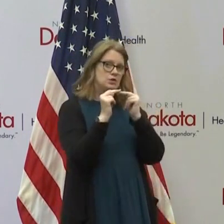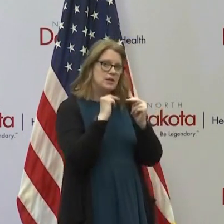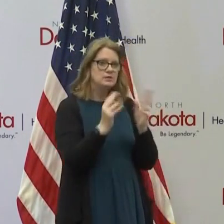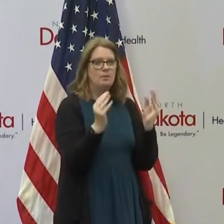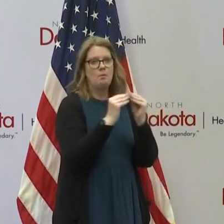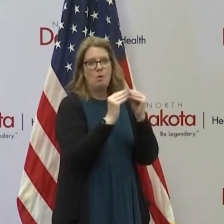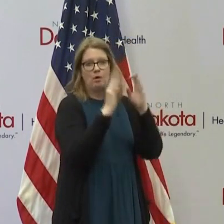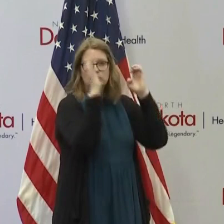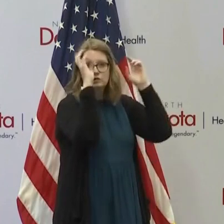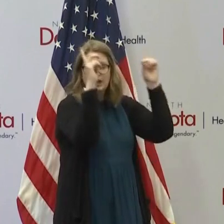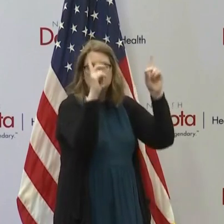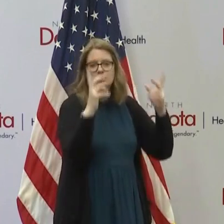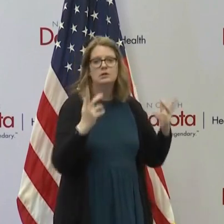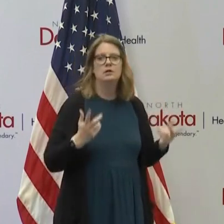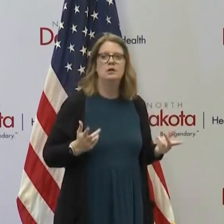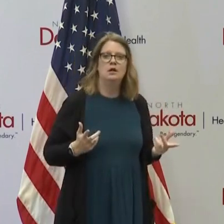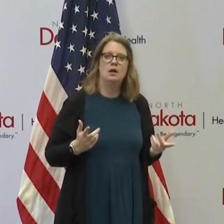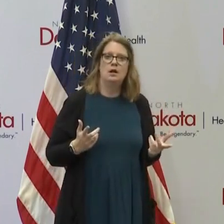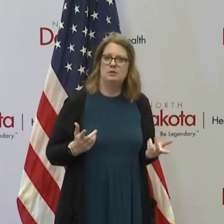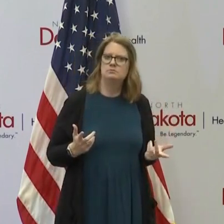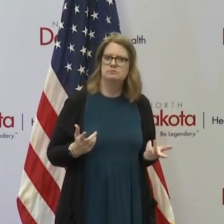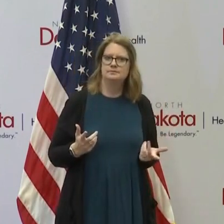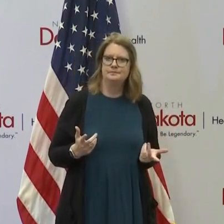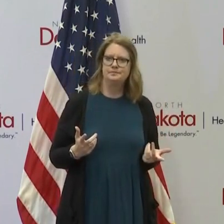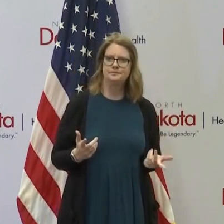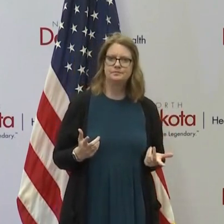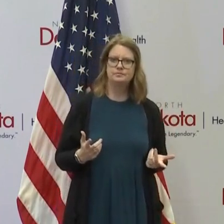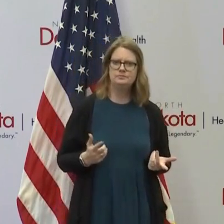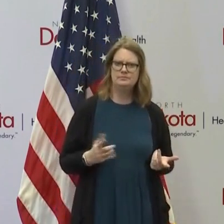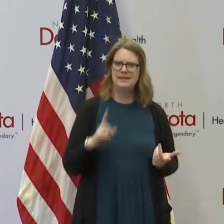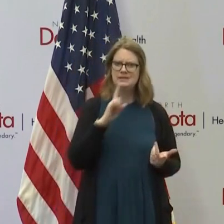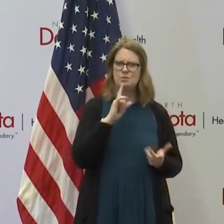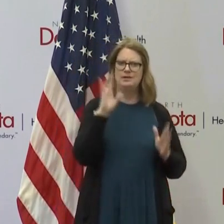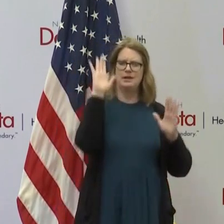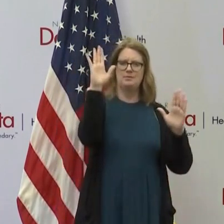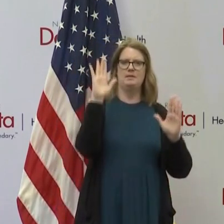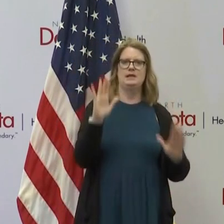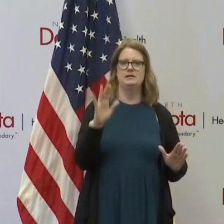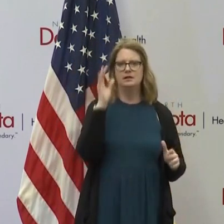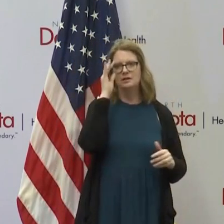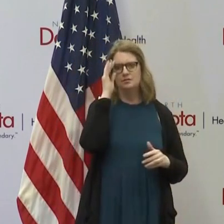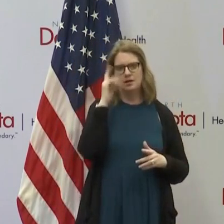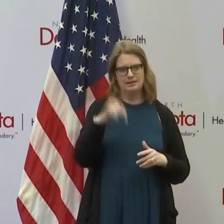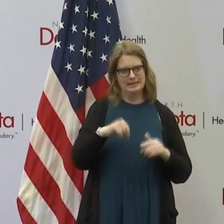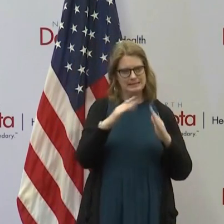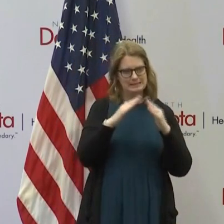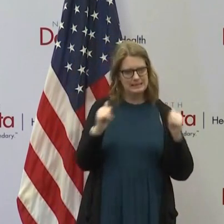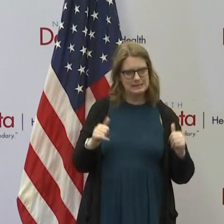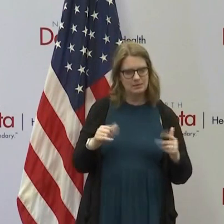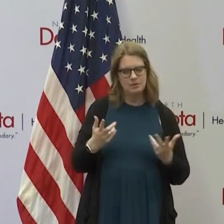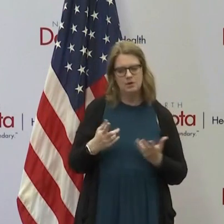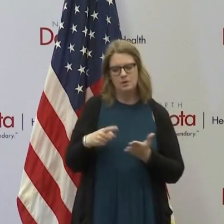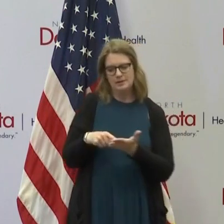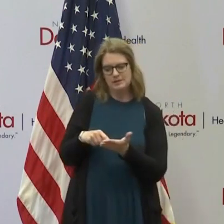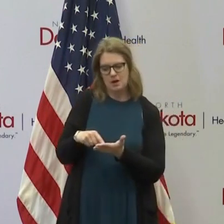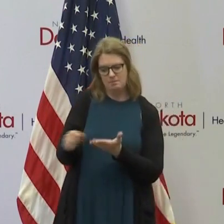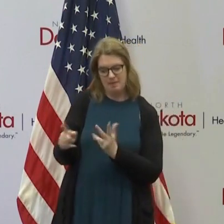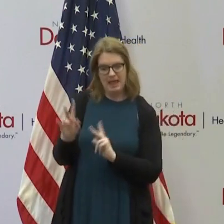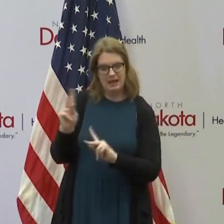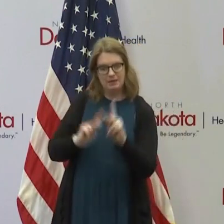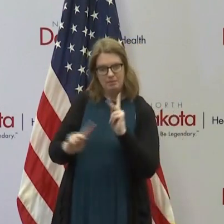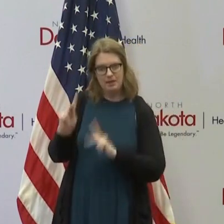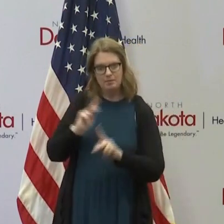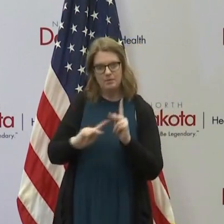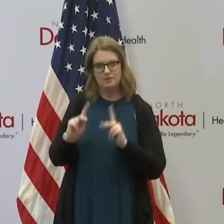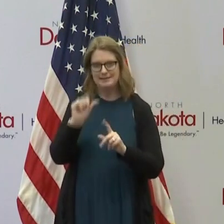have more education, and I think that's the beautiful thing about our system. When we start paying people